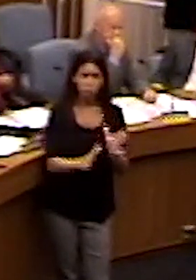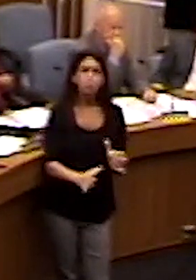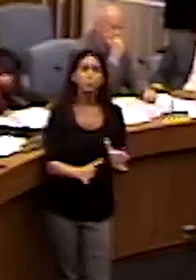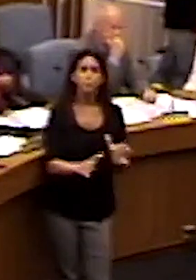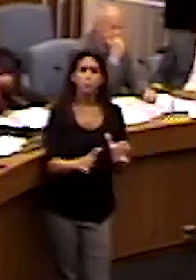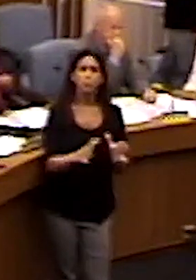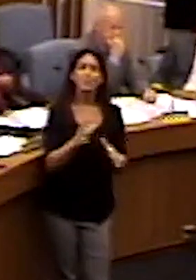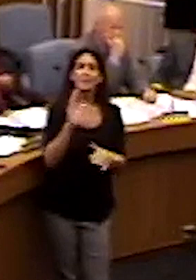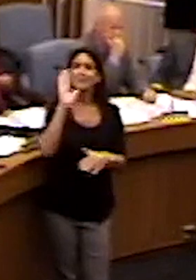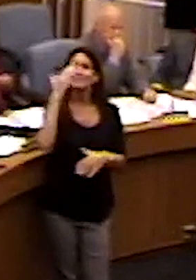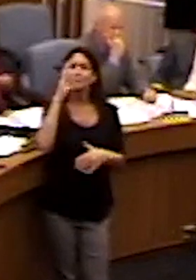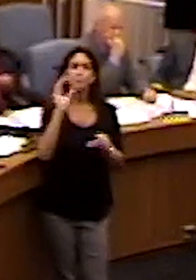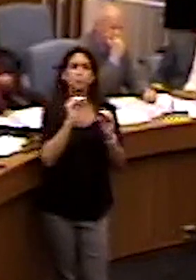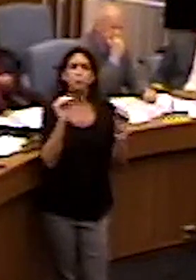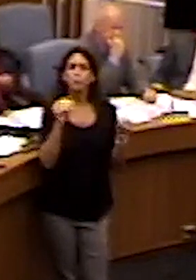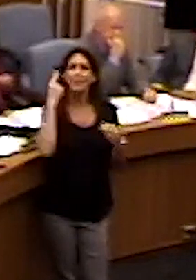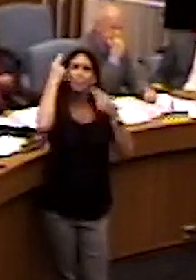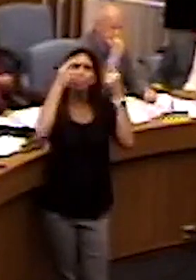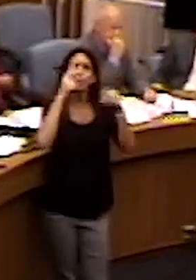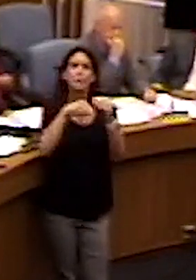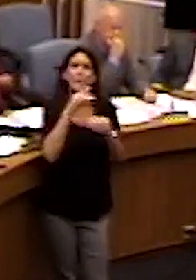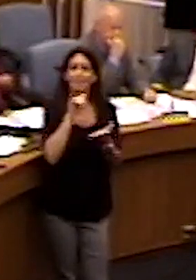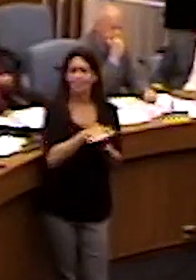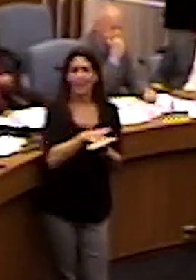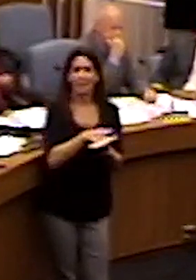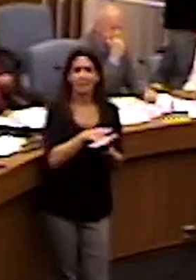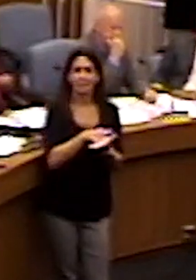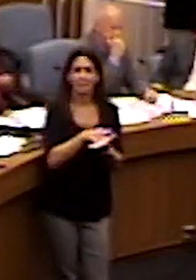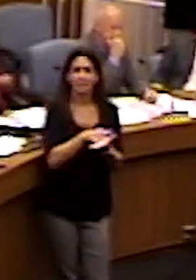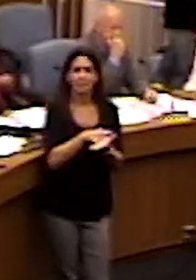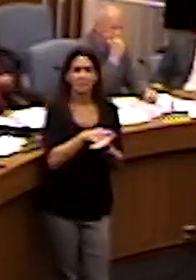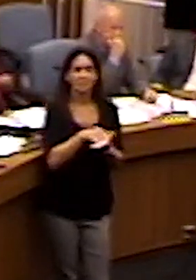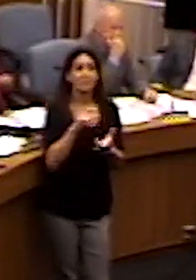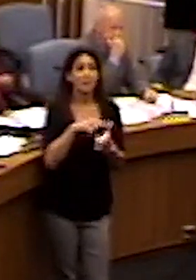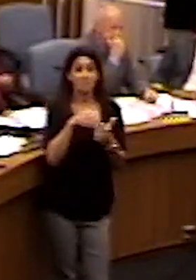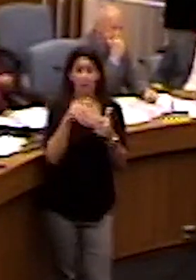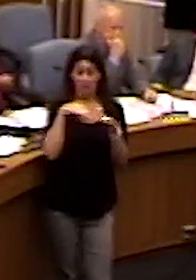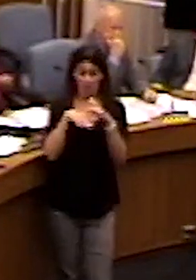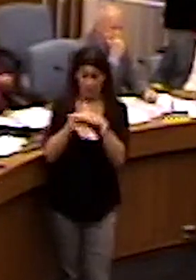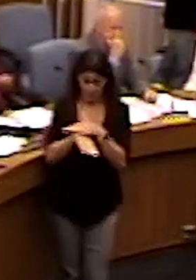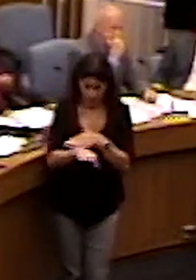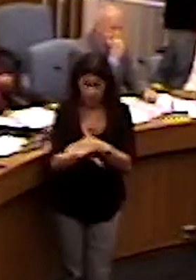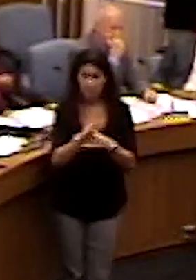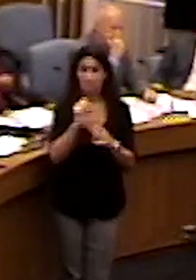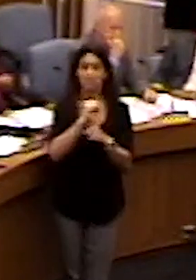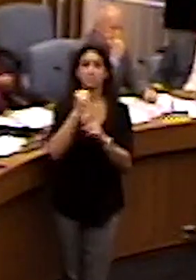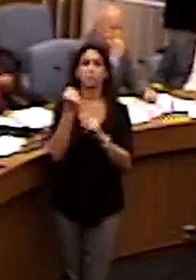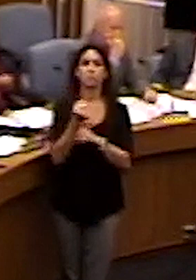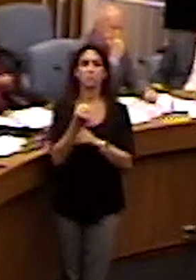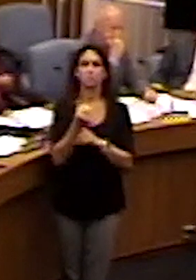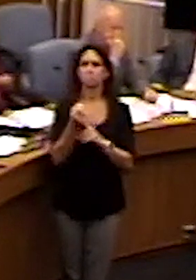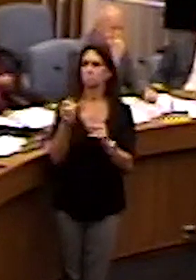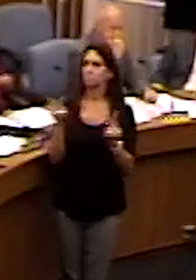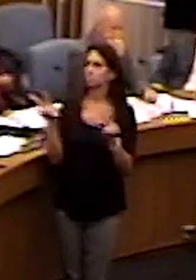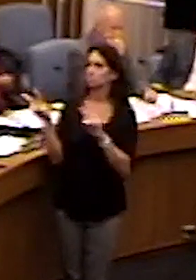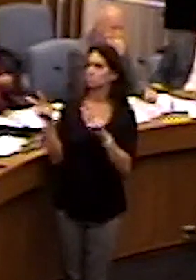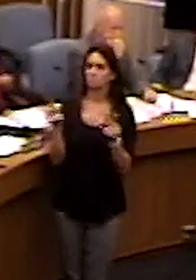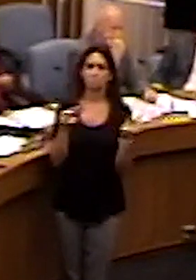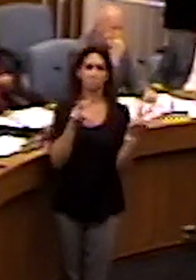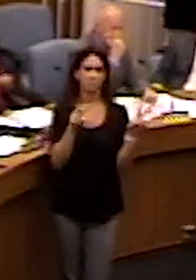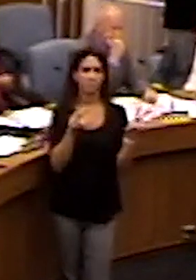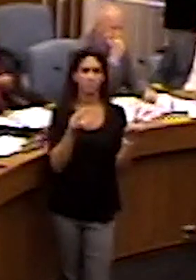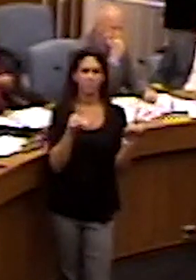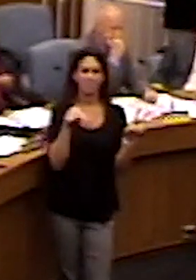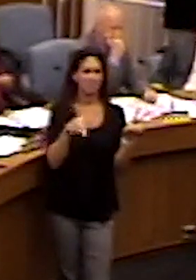like no one ever gave it any mind. And then I come into the situation and I'm like,